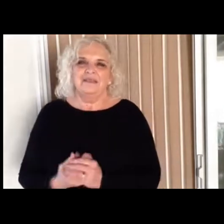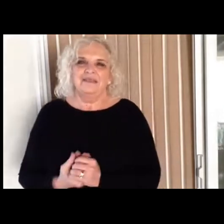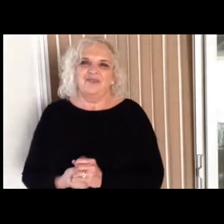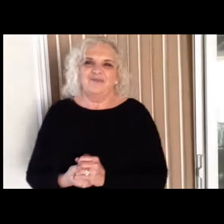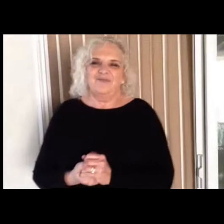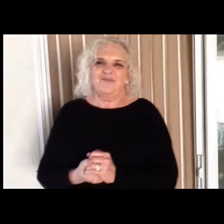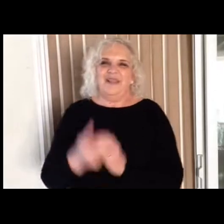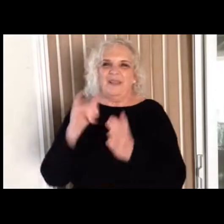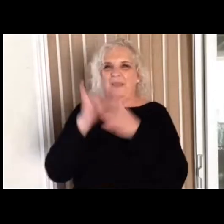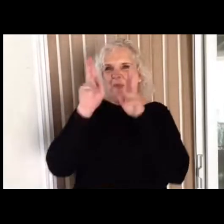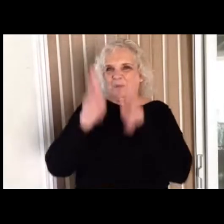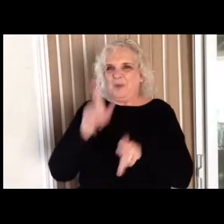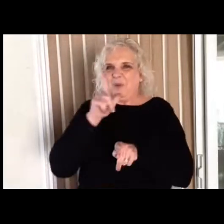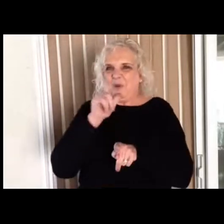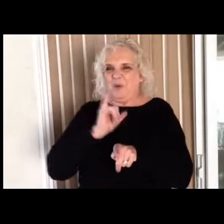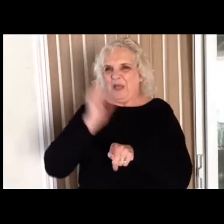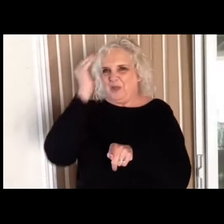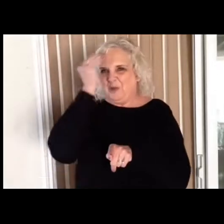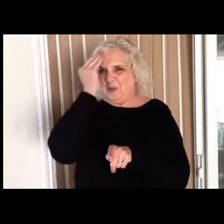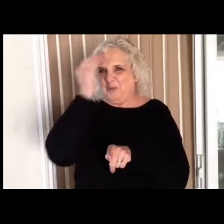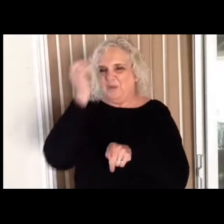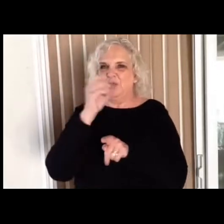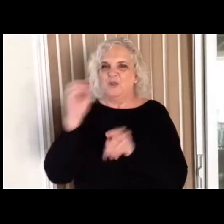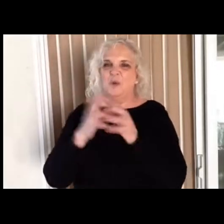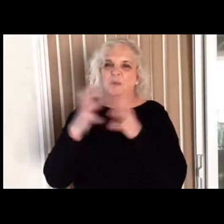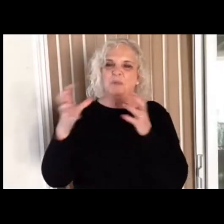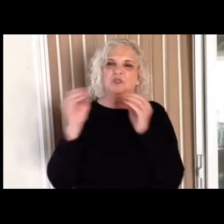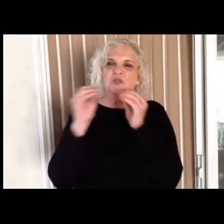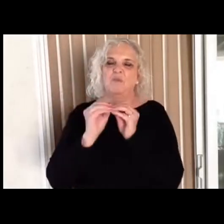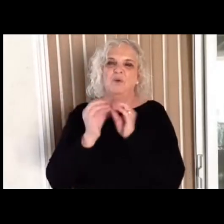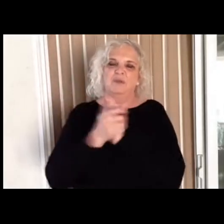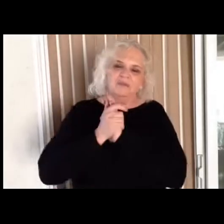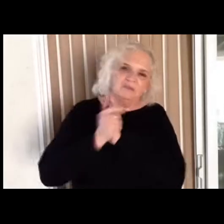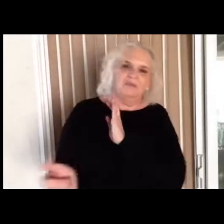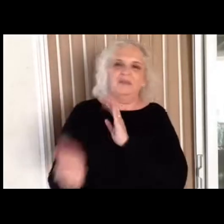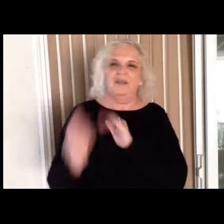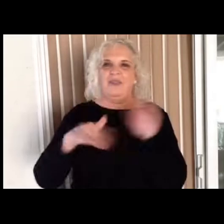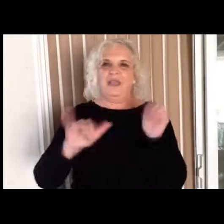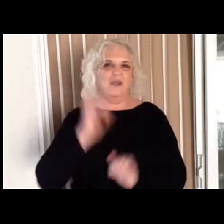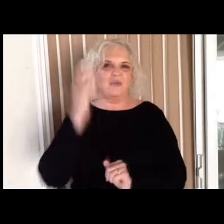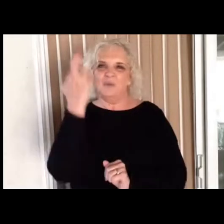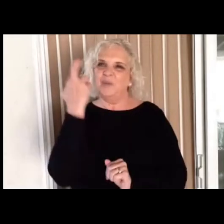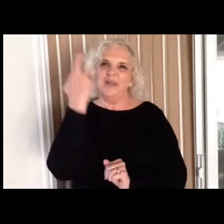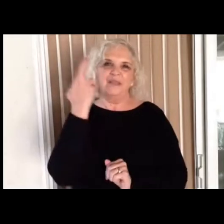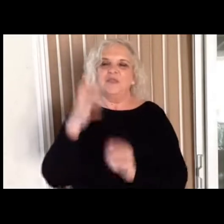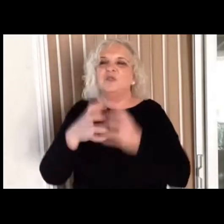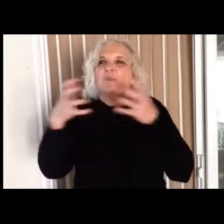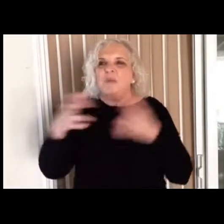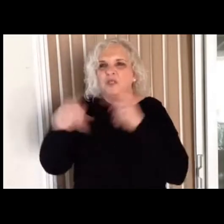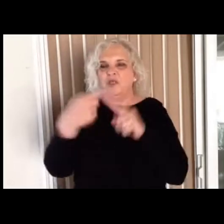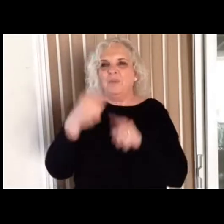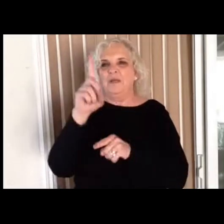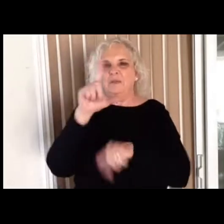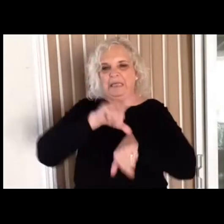that the person I knew was so much more accomplished than I ever realized. There's so much about Dan's life that I didn't